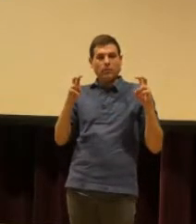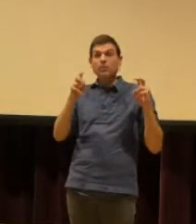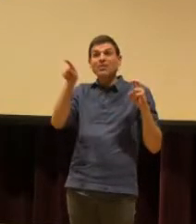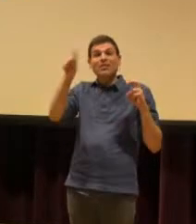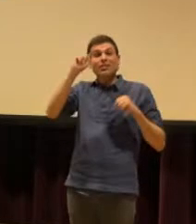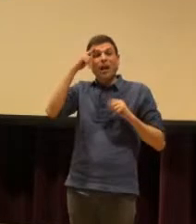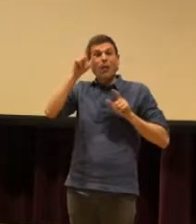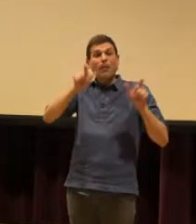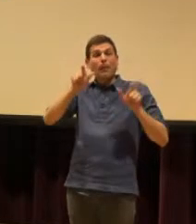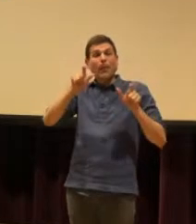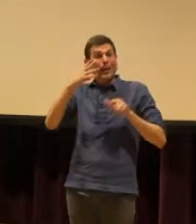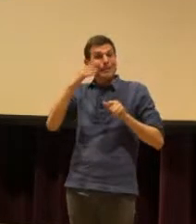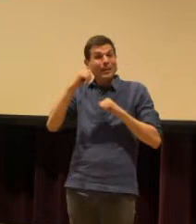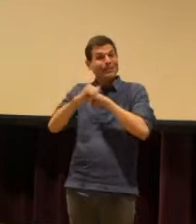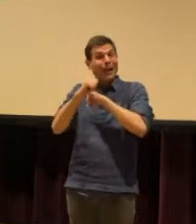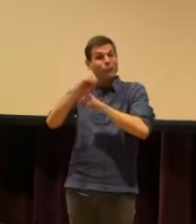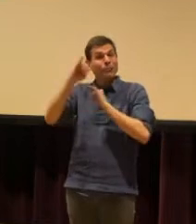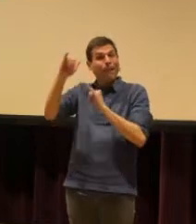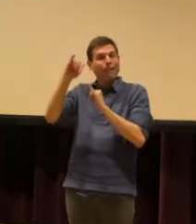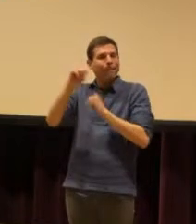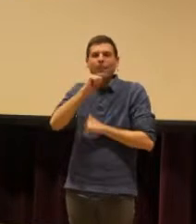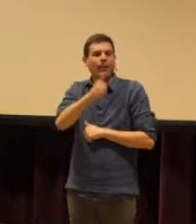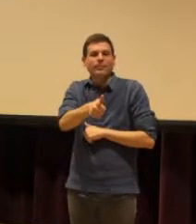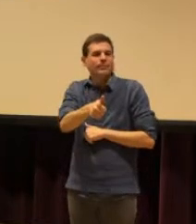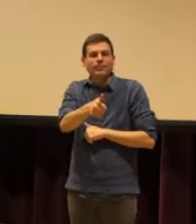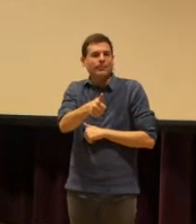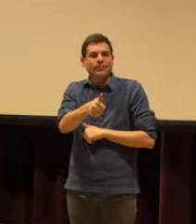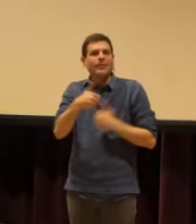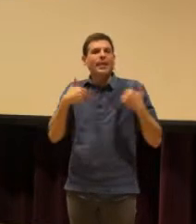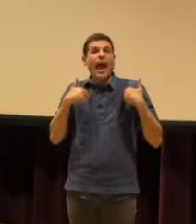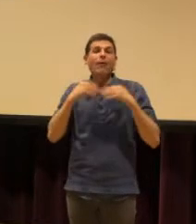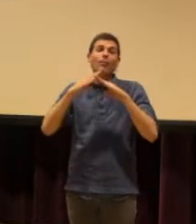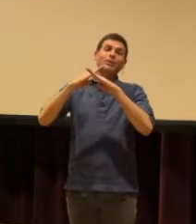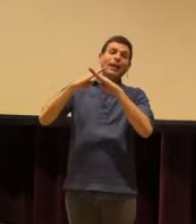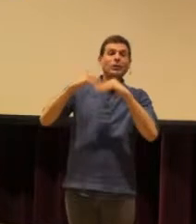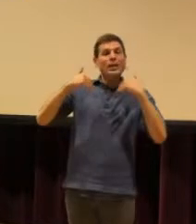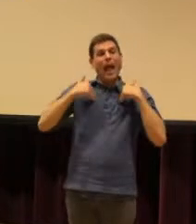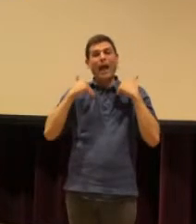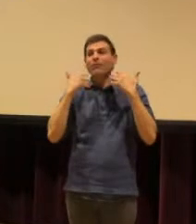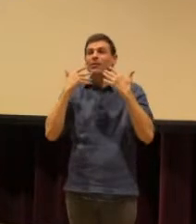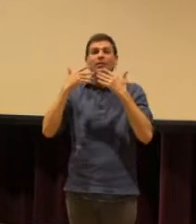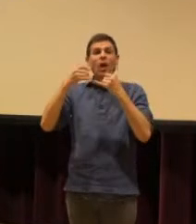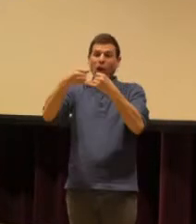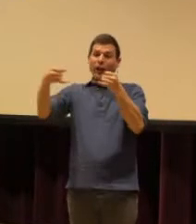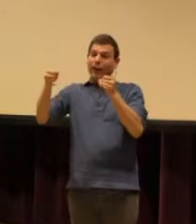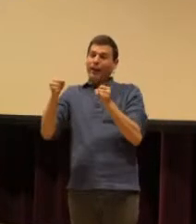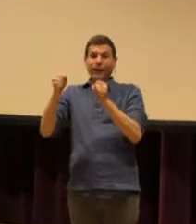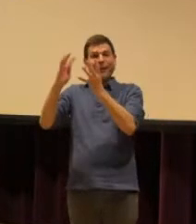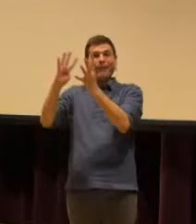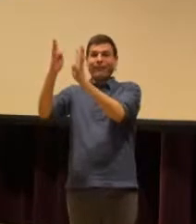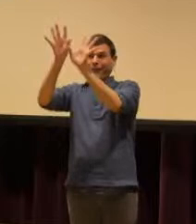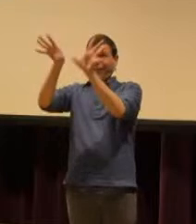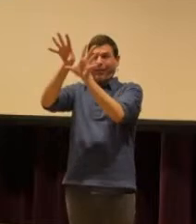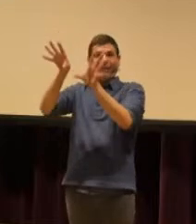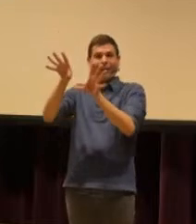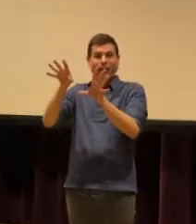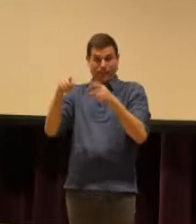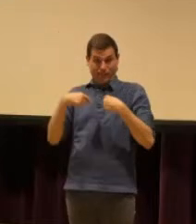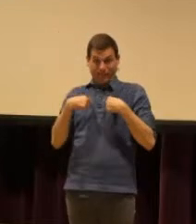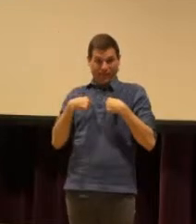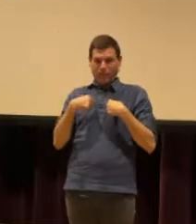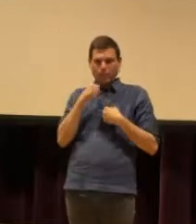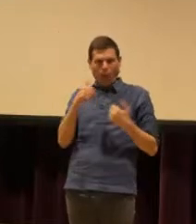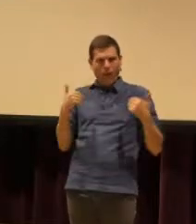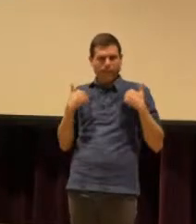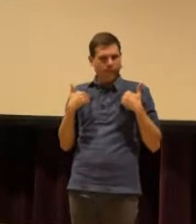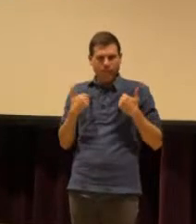They're going to have protocols in place to protect them, but we don't have that. So